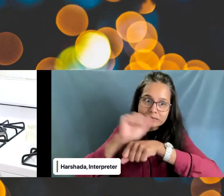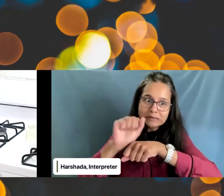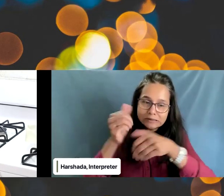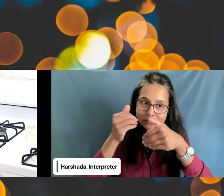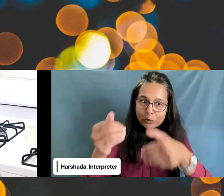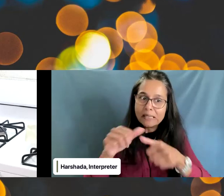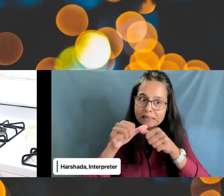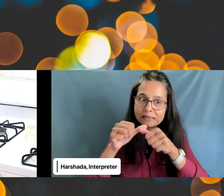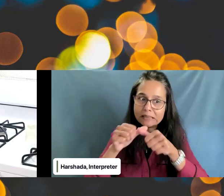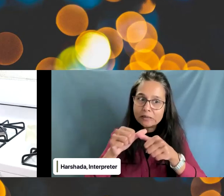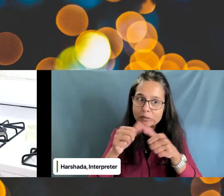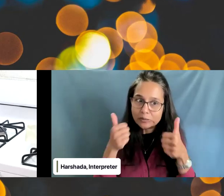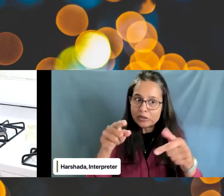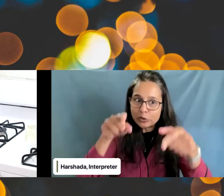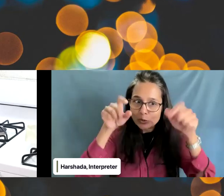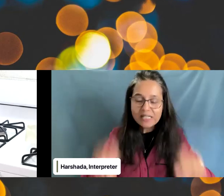to the bottom.